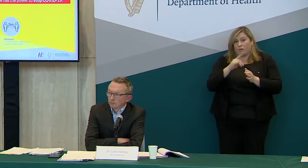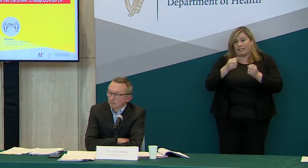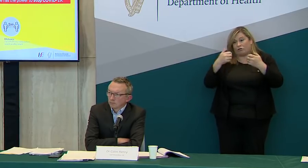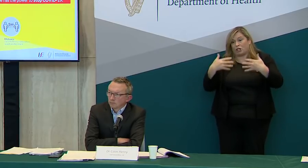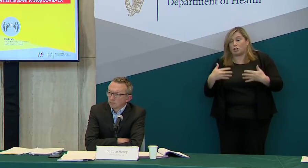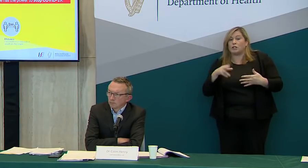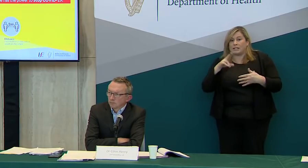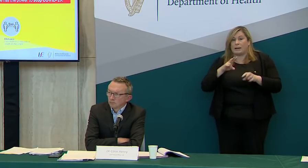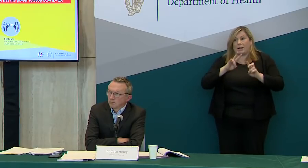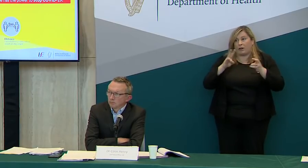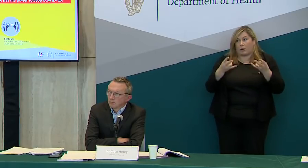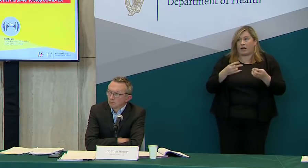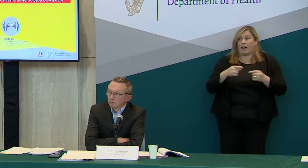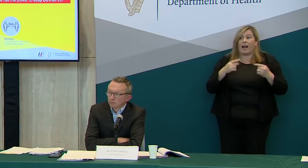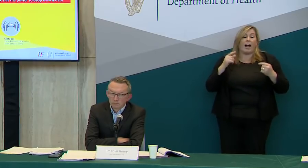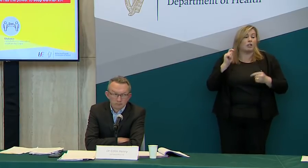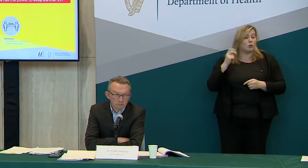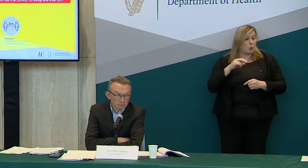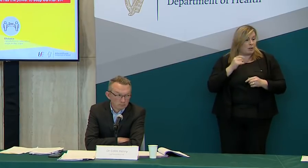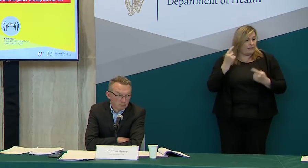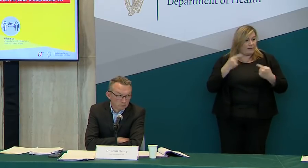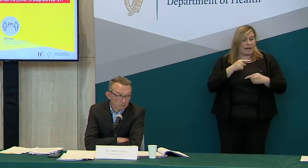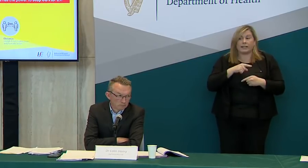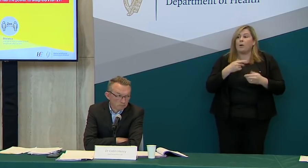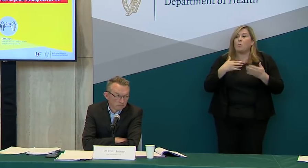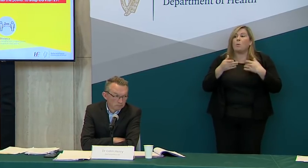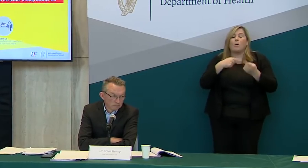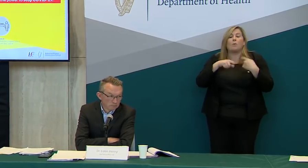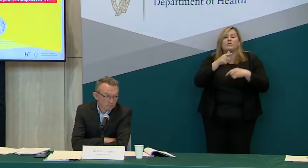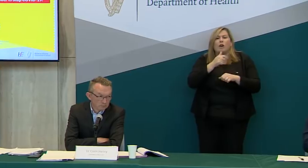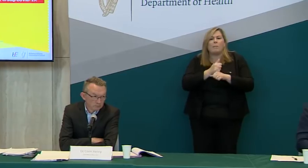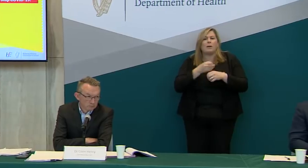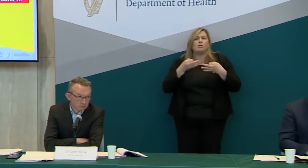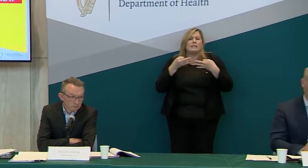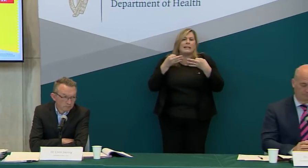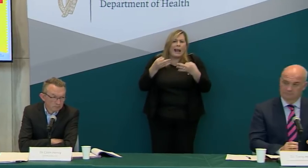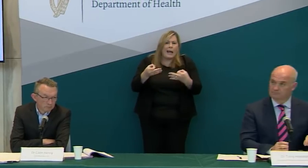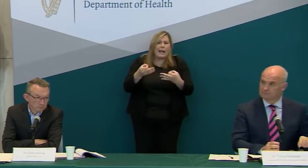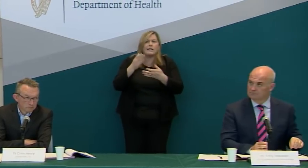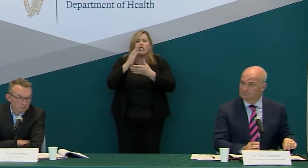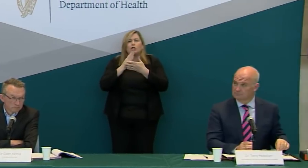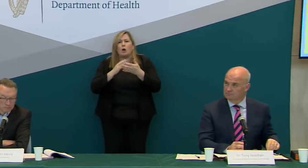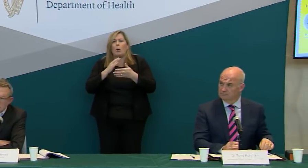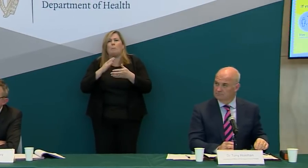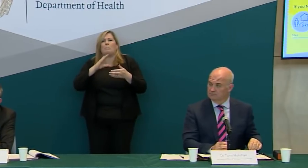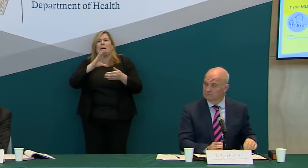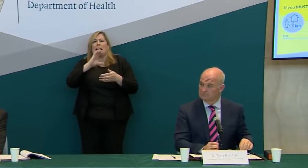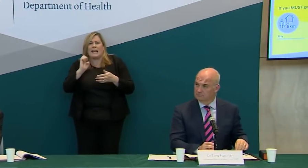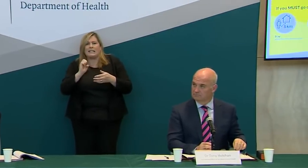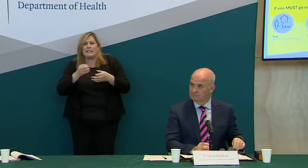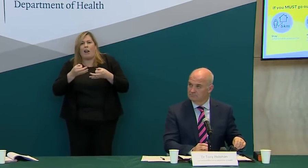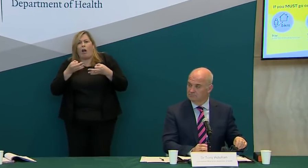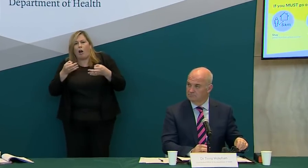do. Tony, finally for yourself, what we're speaking about now in terms of the delays and certain cases taking longer, especially lab turnaround, etc., how does that